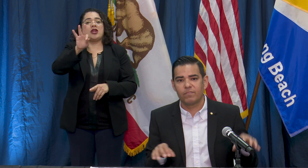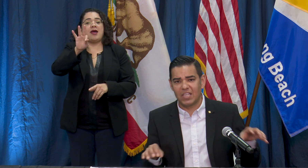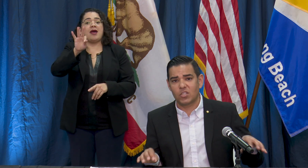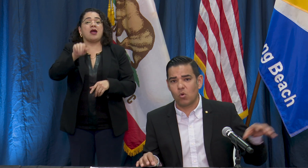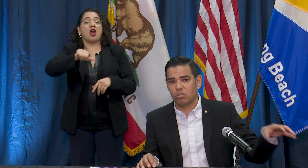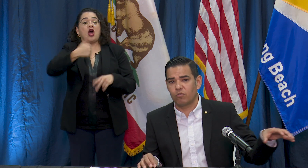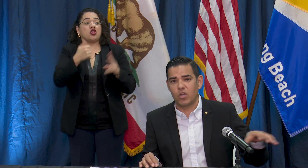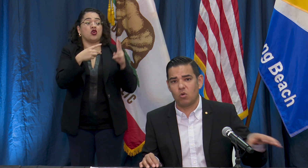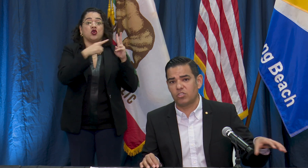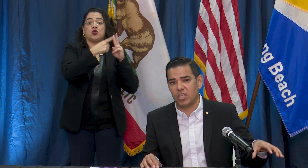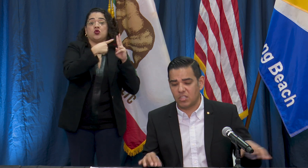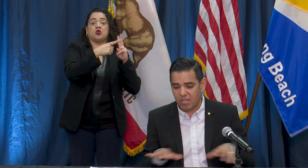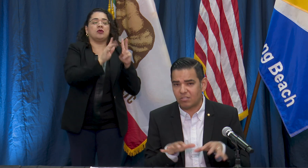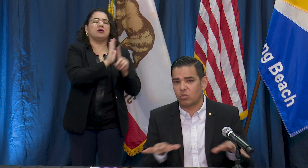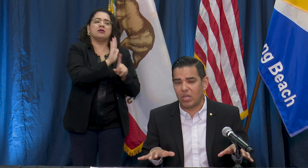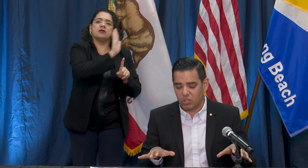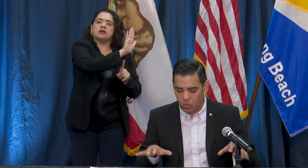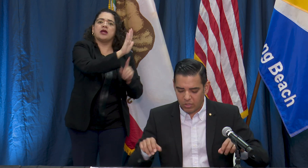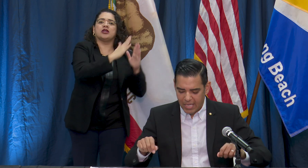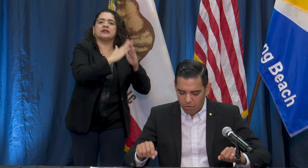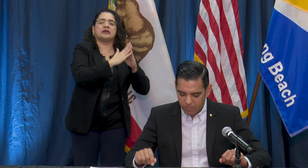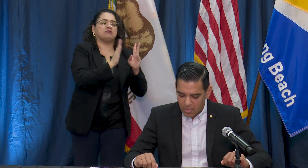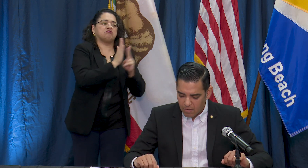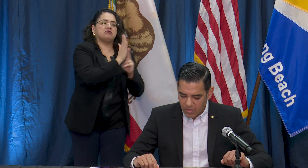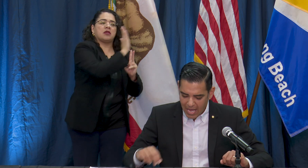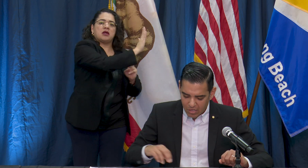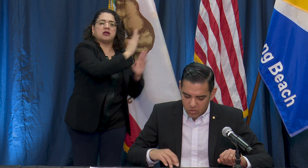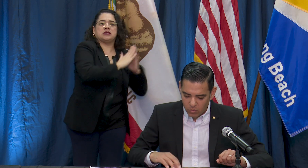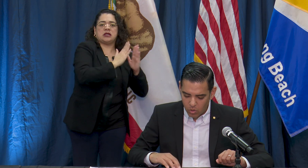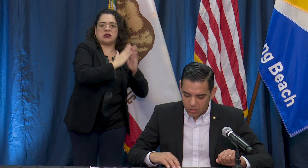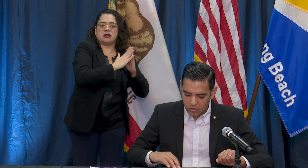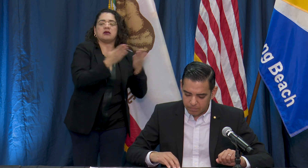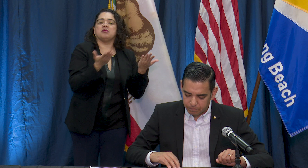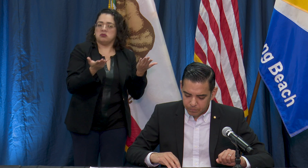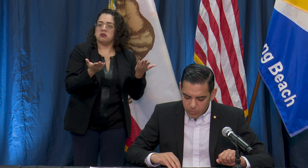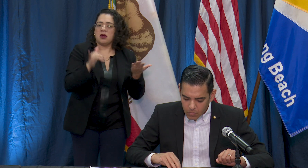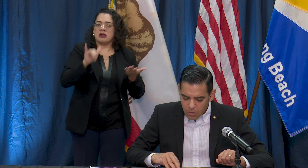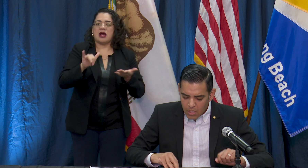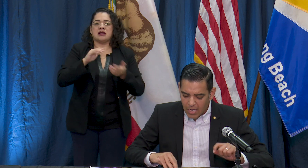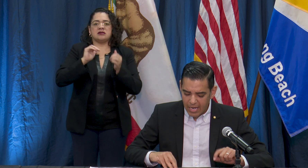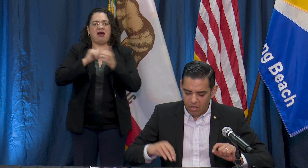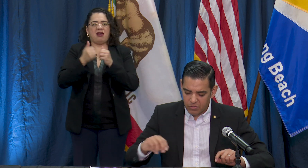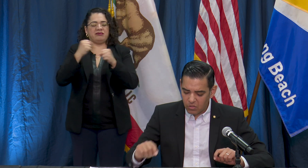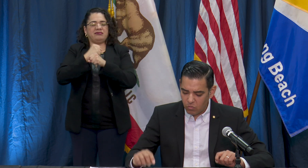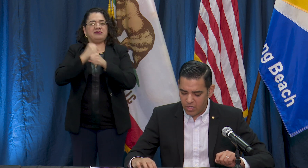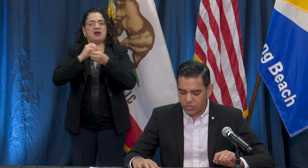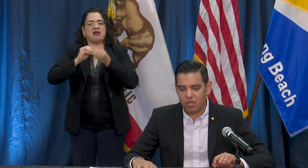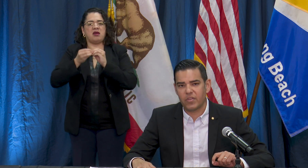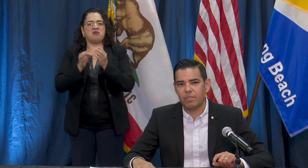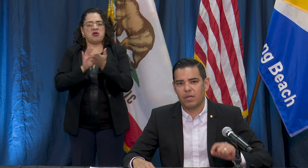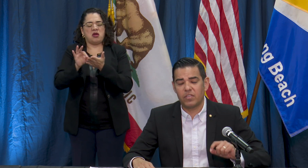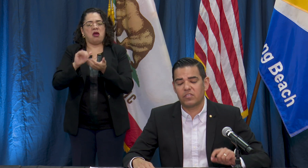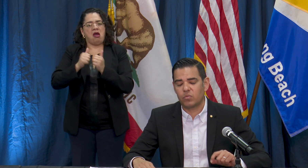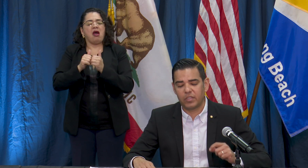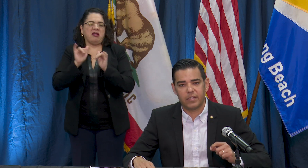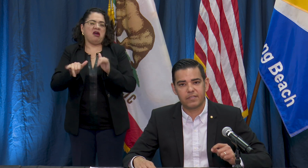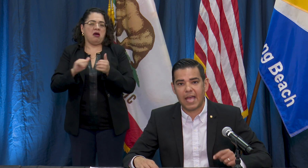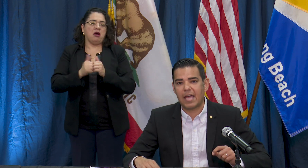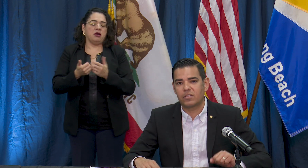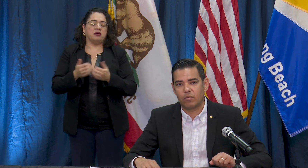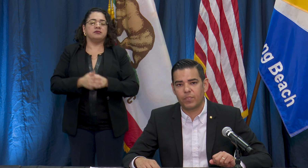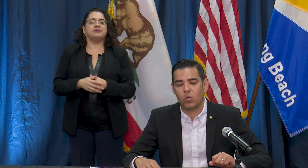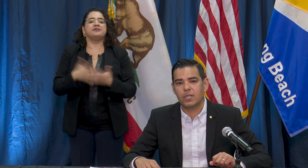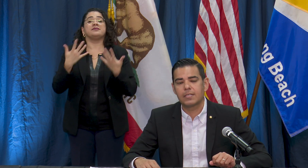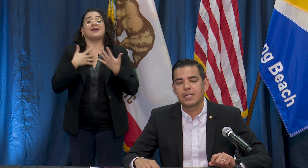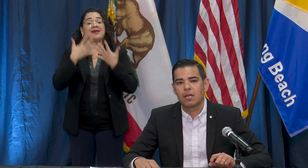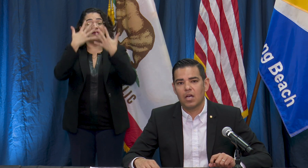count in totals for their own city. So that's the way the total count actually works. I also want to share that, and this is really